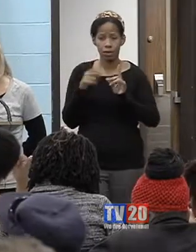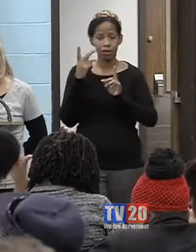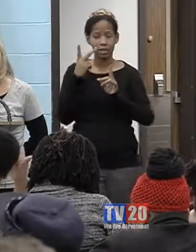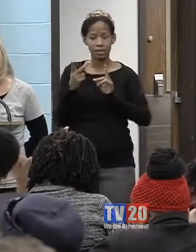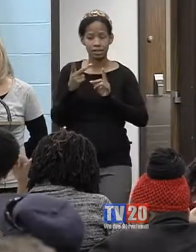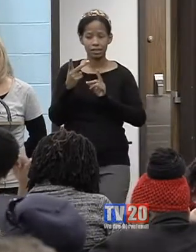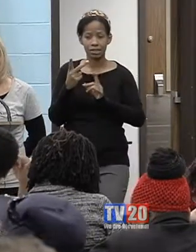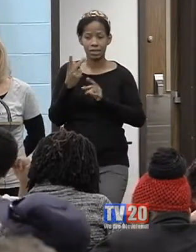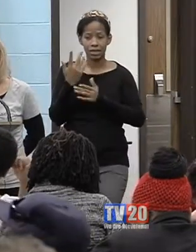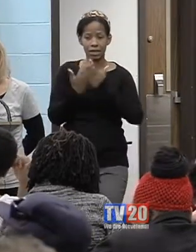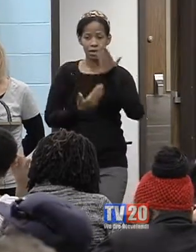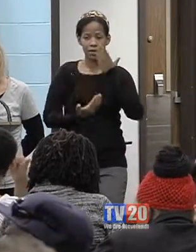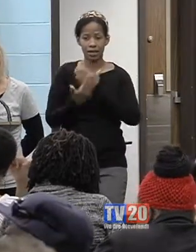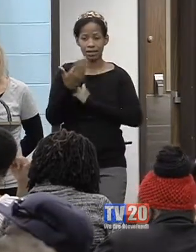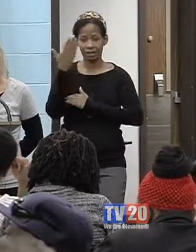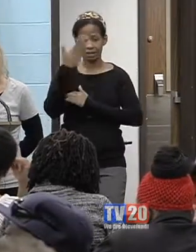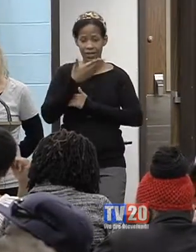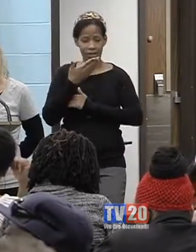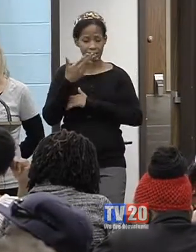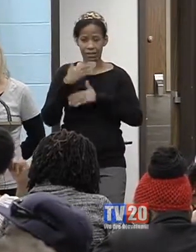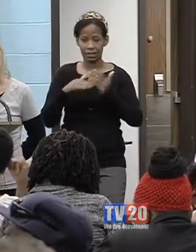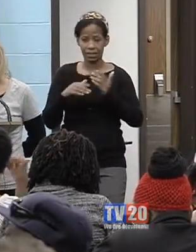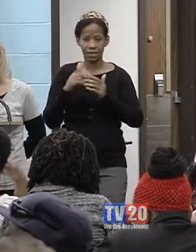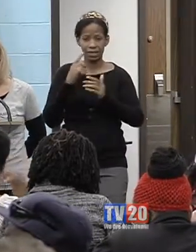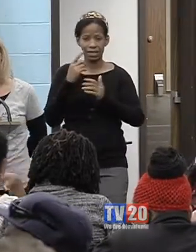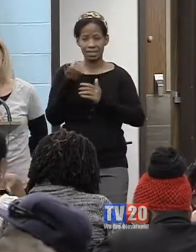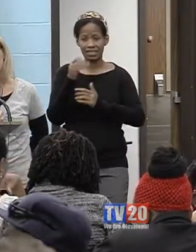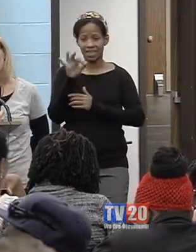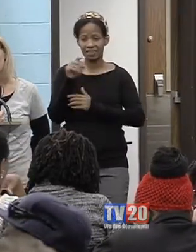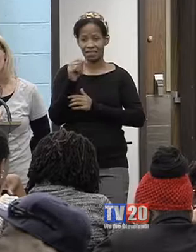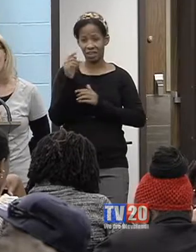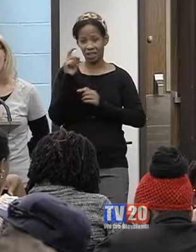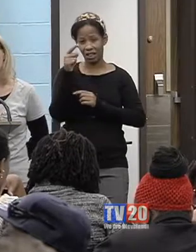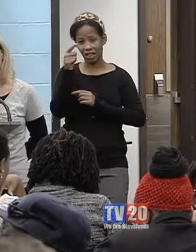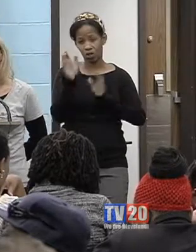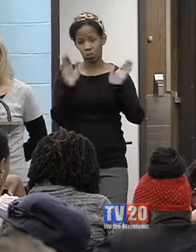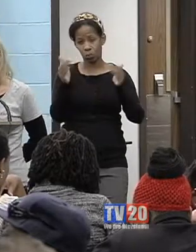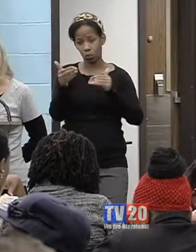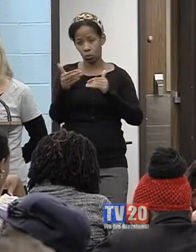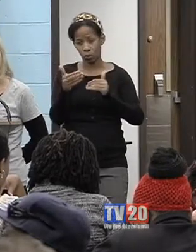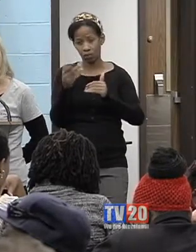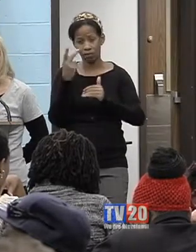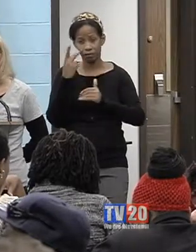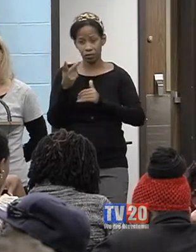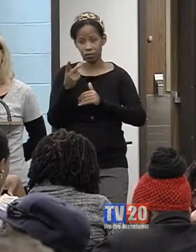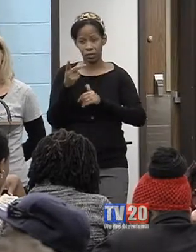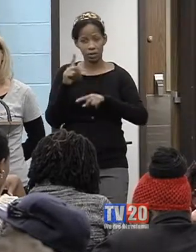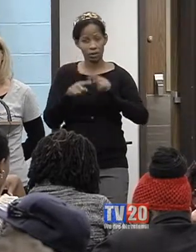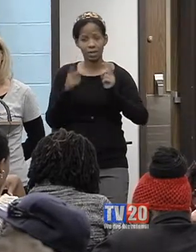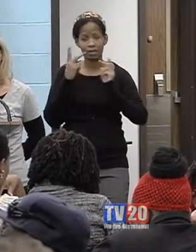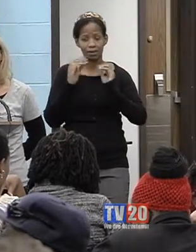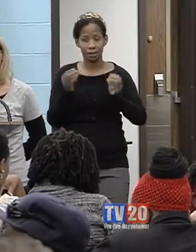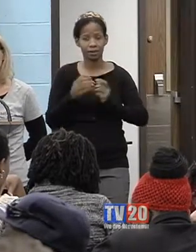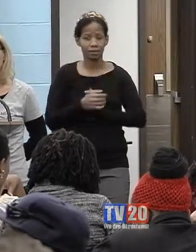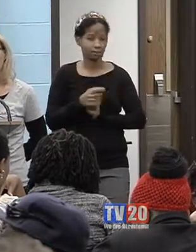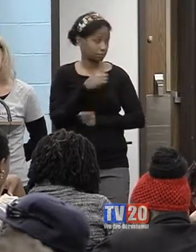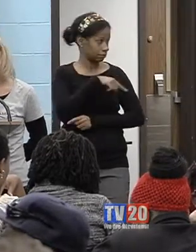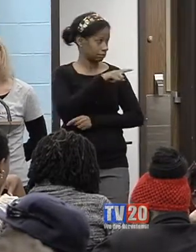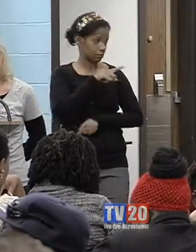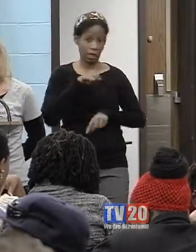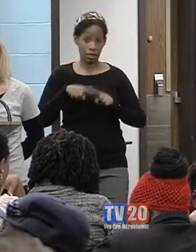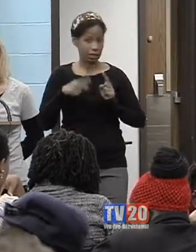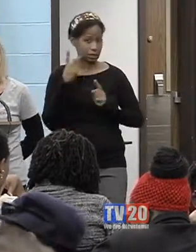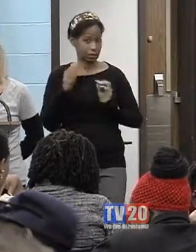her whole hand in front of her face. And 10 feet out of her realm, out of her eyes view, she can't see